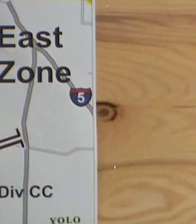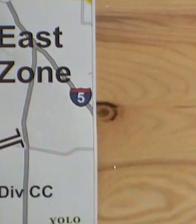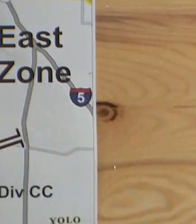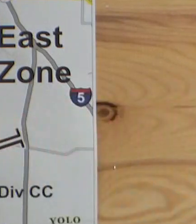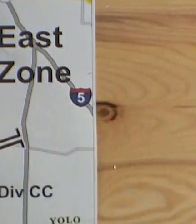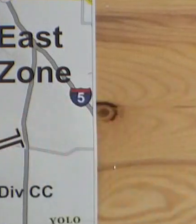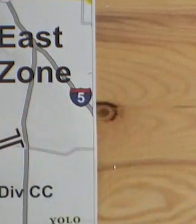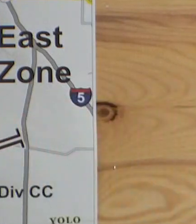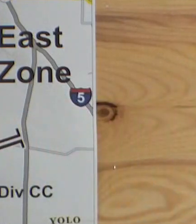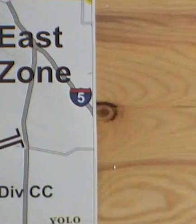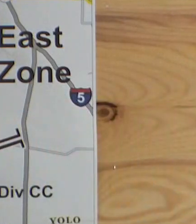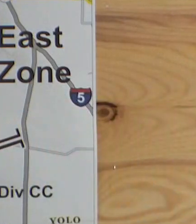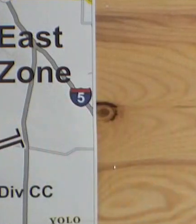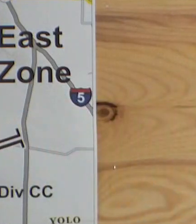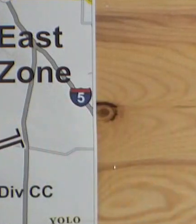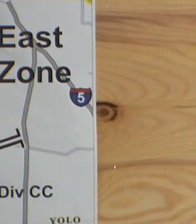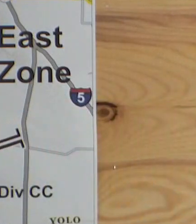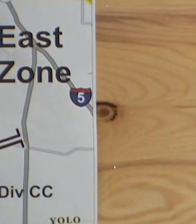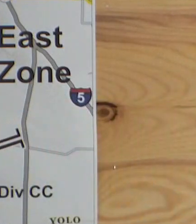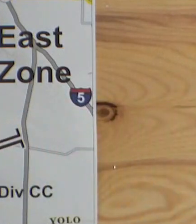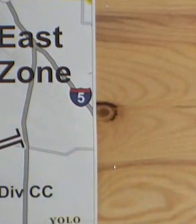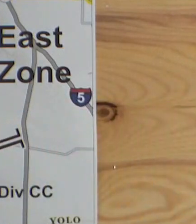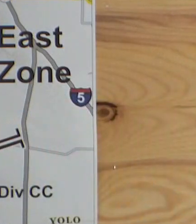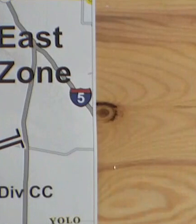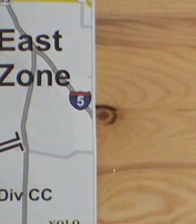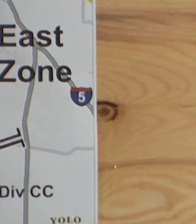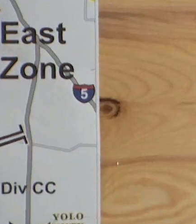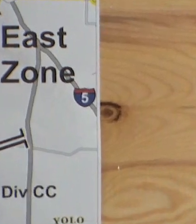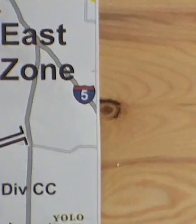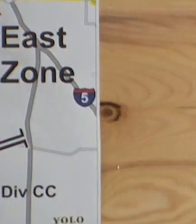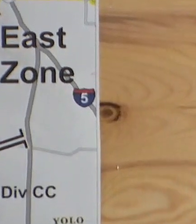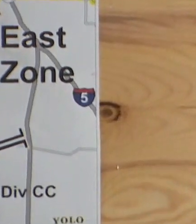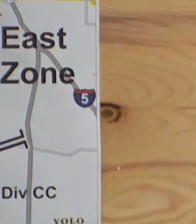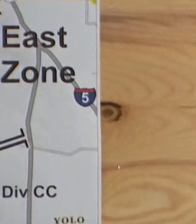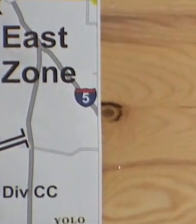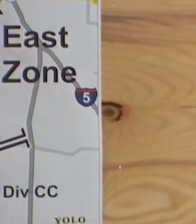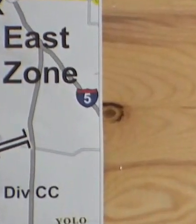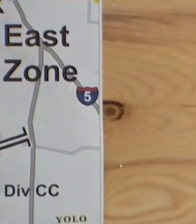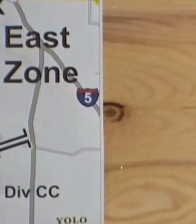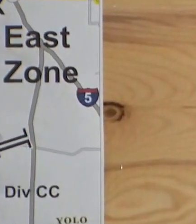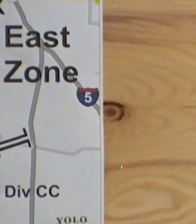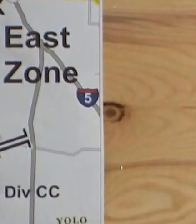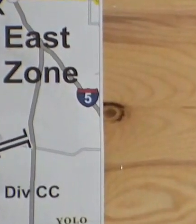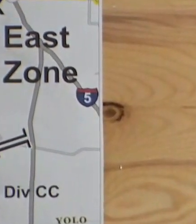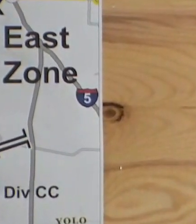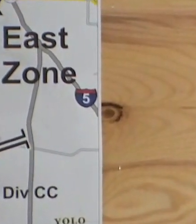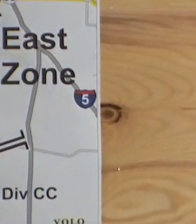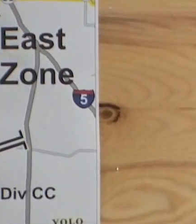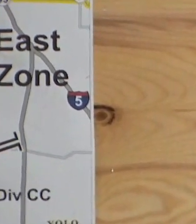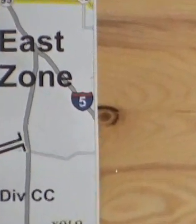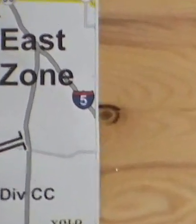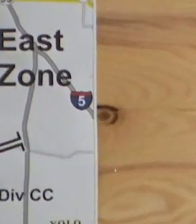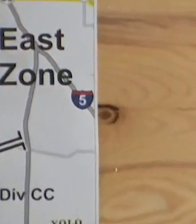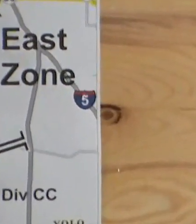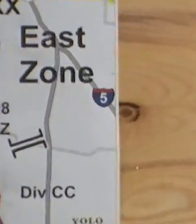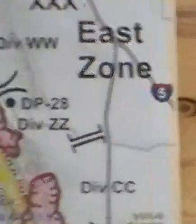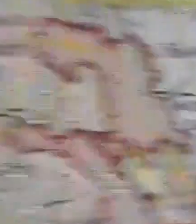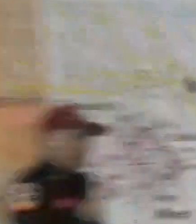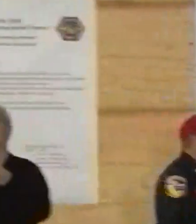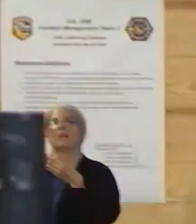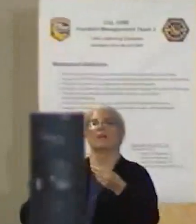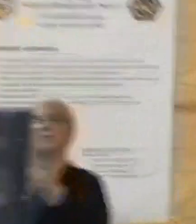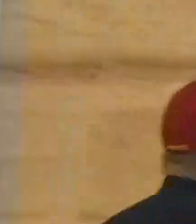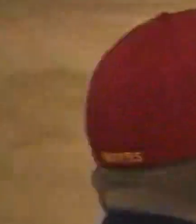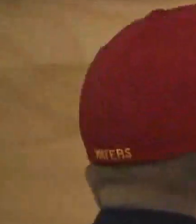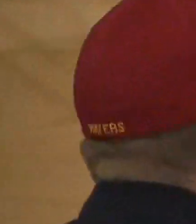right, good morning, everybody. Chris Waters, Operations Section Chief for the LNU Lightning Complex. I'm going to give you an orientation of the operational activities on the incident